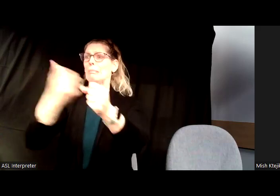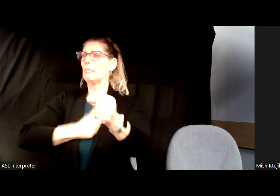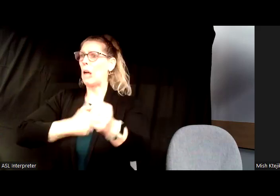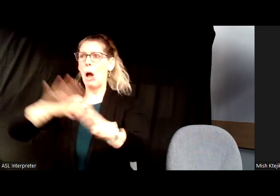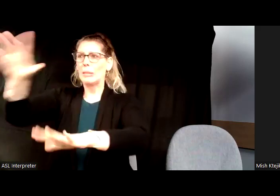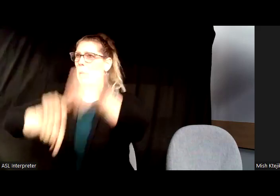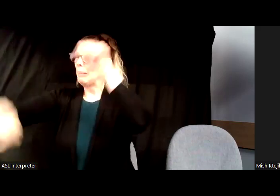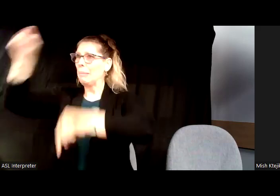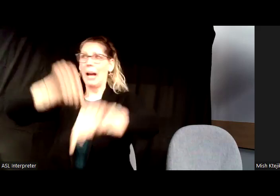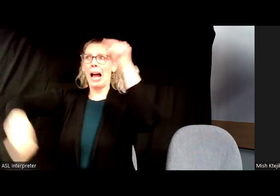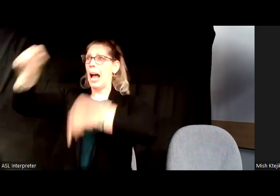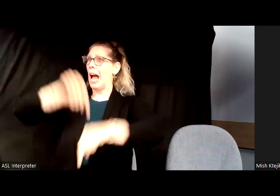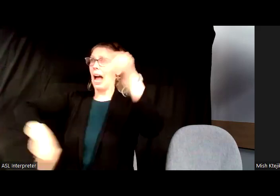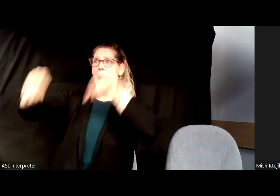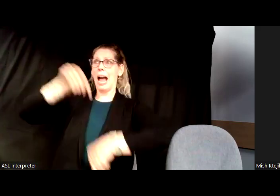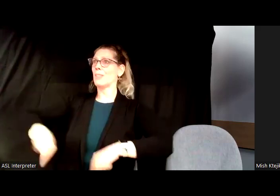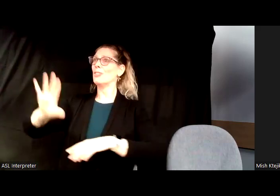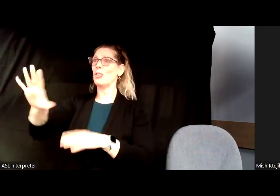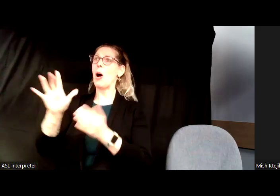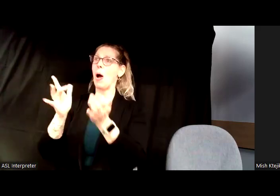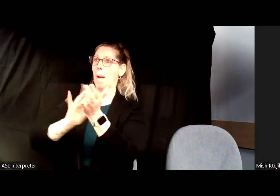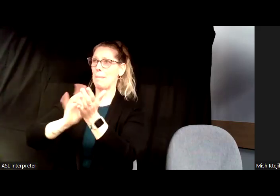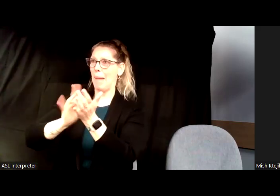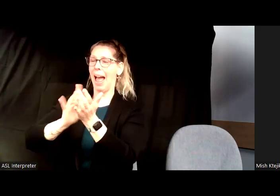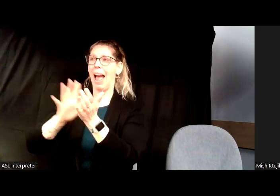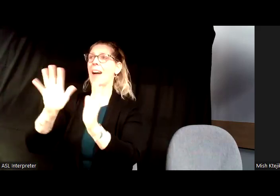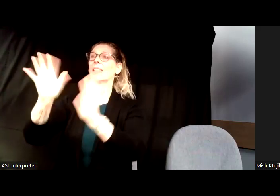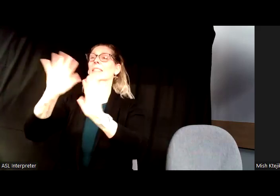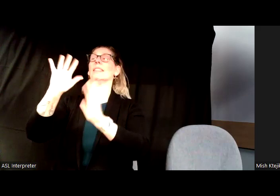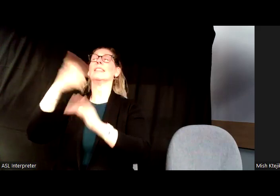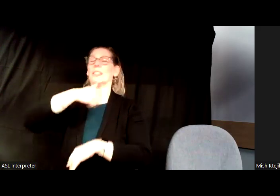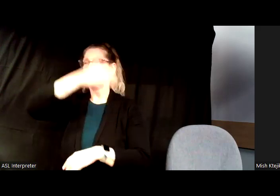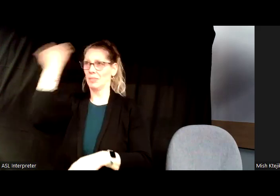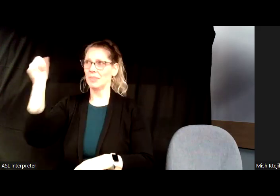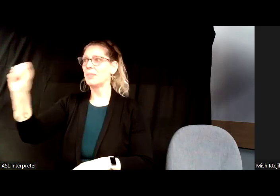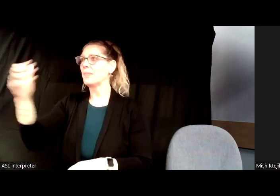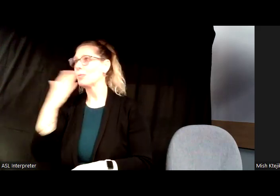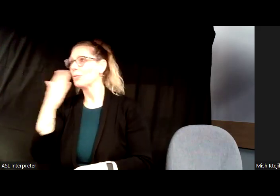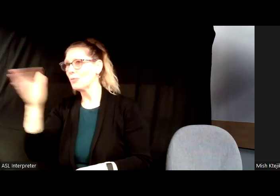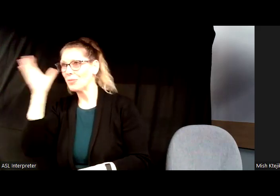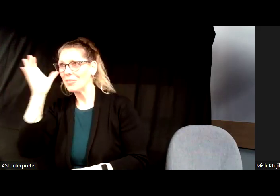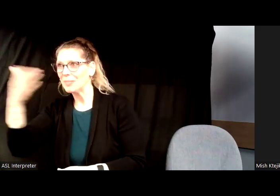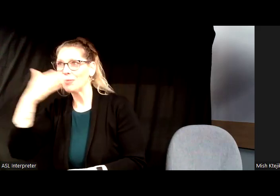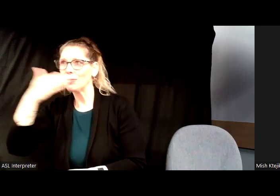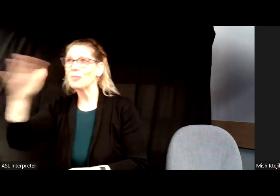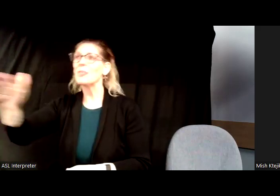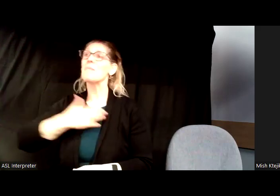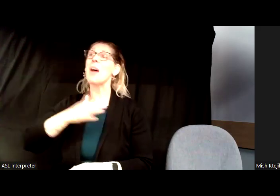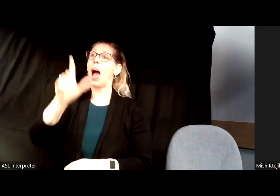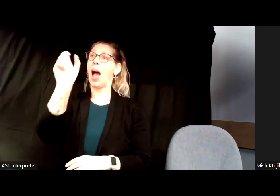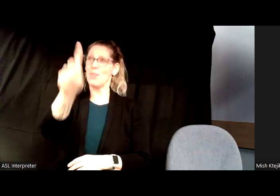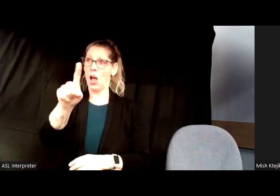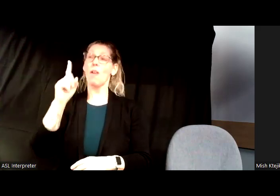Oh, that reminds me, actually, we need to go back. Yes, we need to go back to medical. Thank you, Colleen. My question